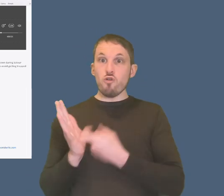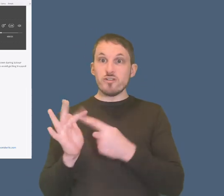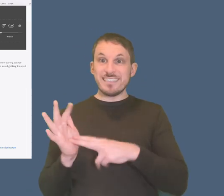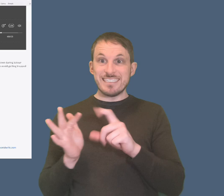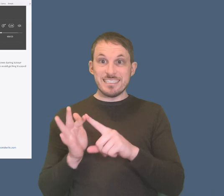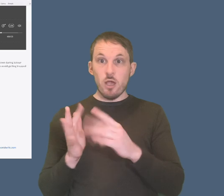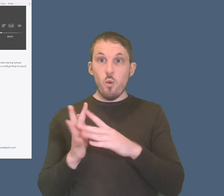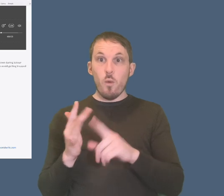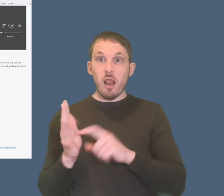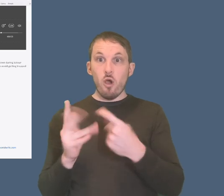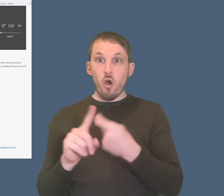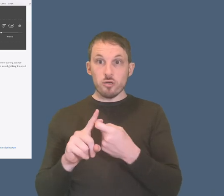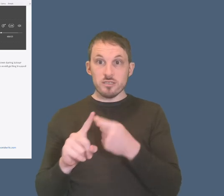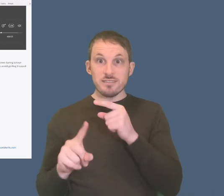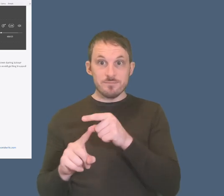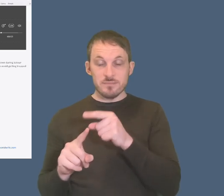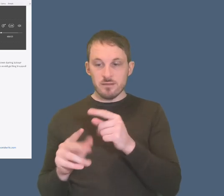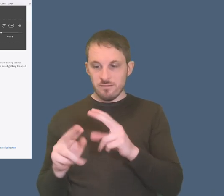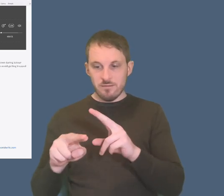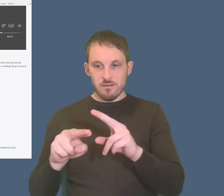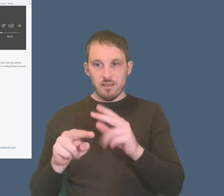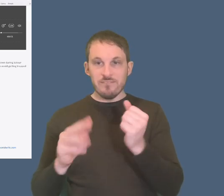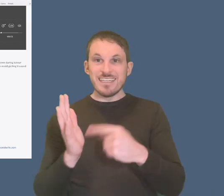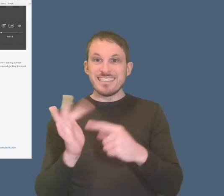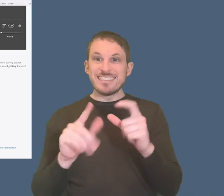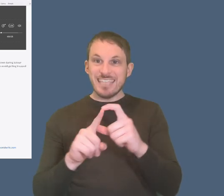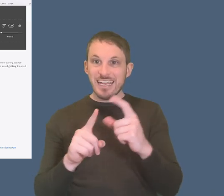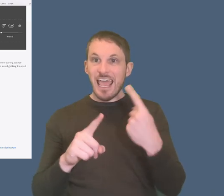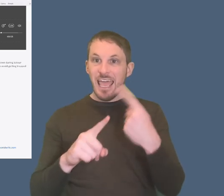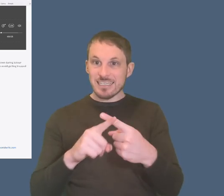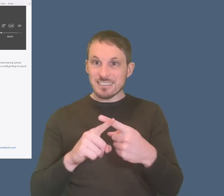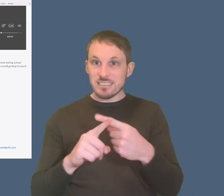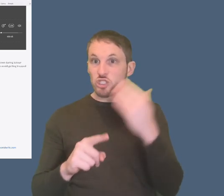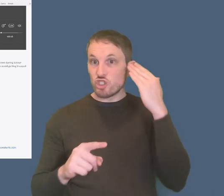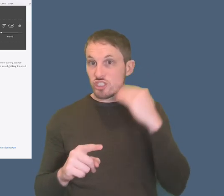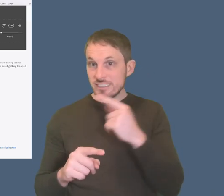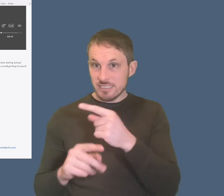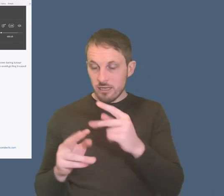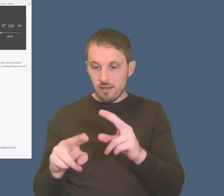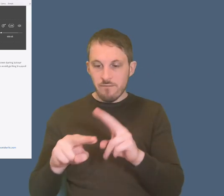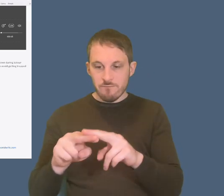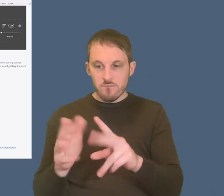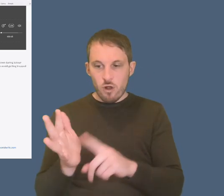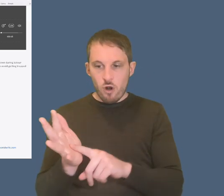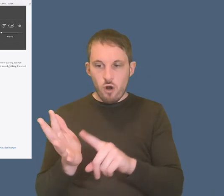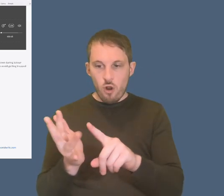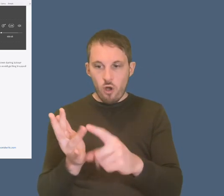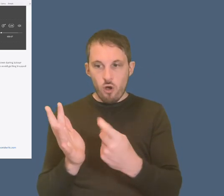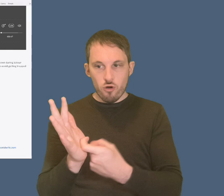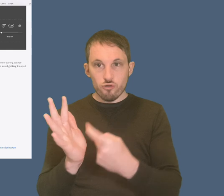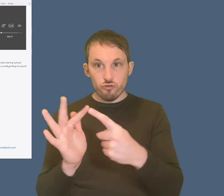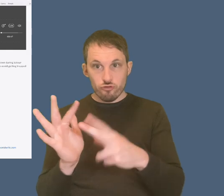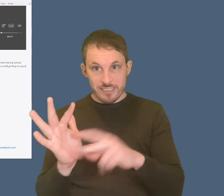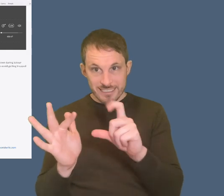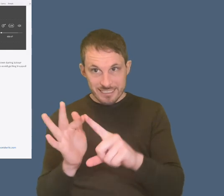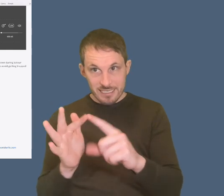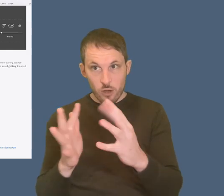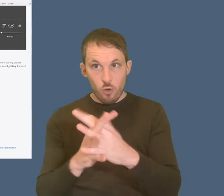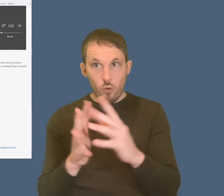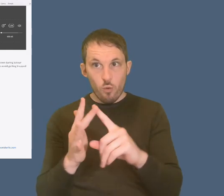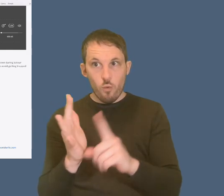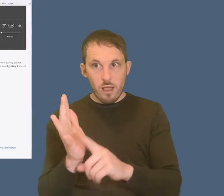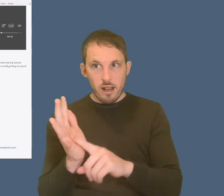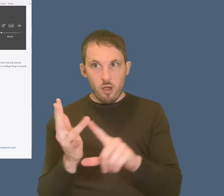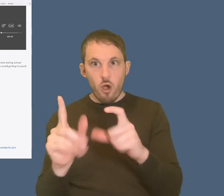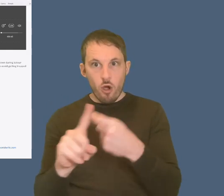TEDx talk on this, and it's in the resource folder. And she talks about the lithotomy challenge as a way of sensitizing care